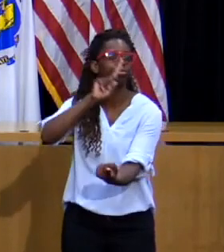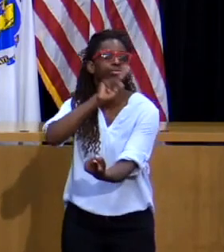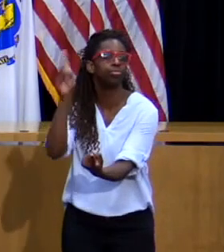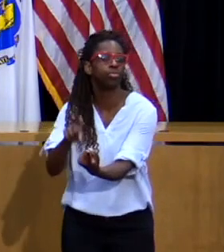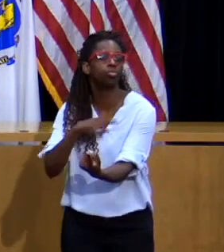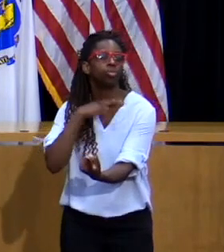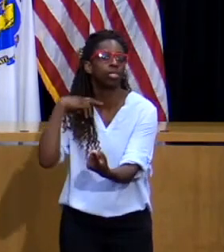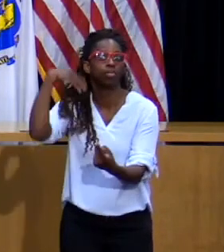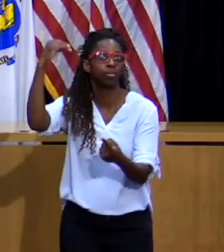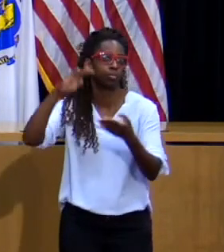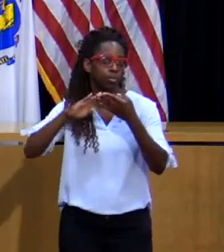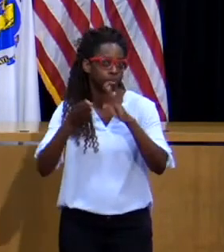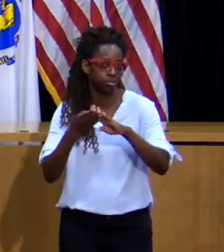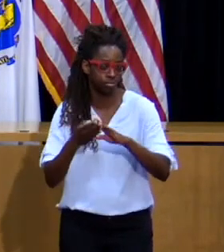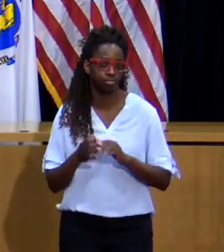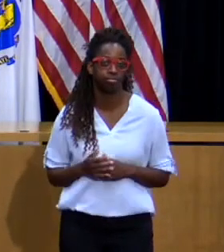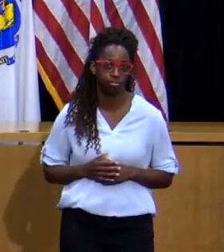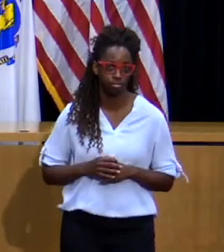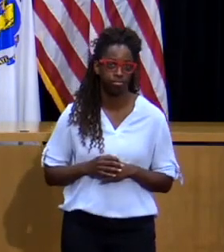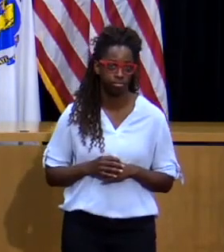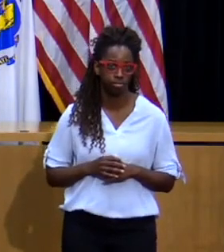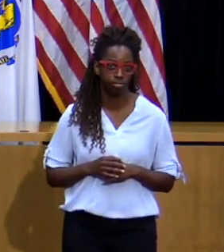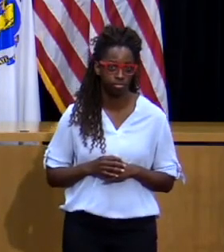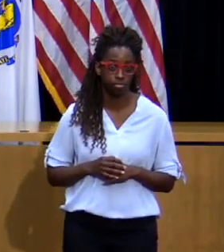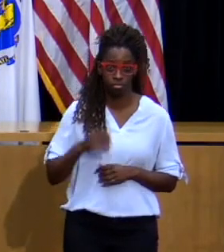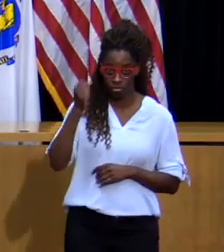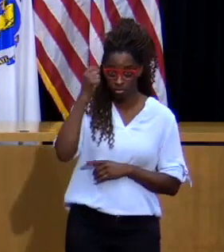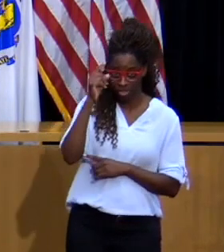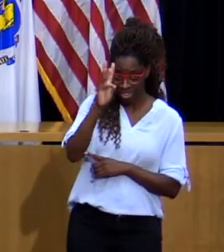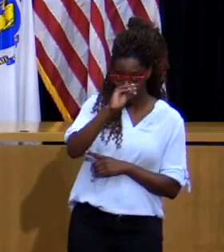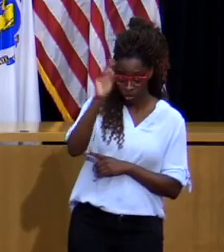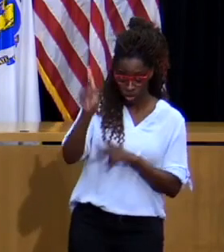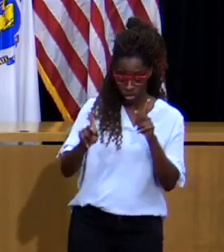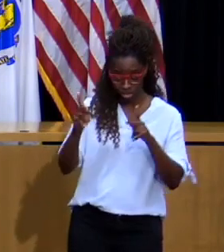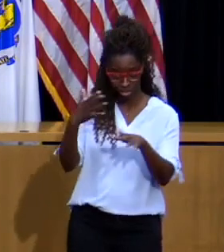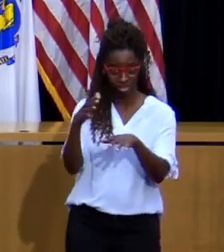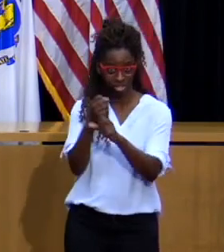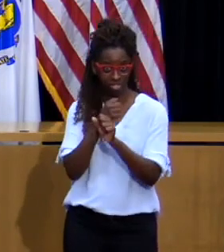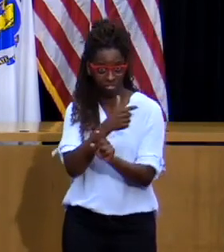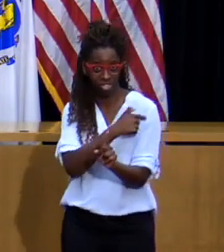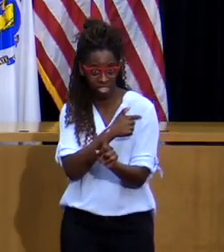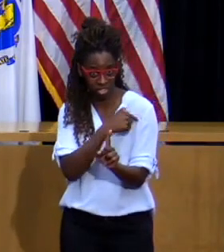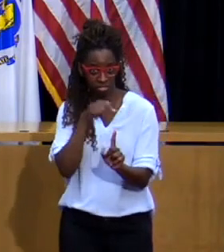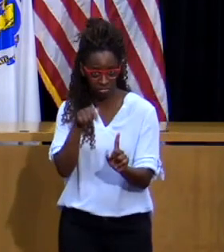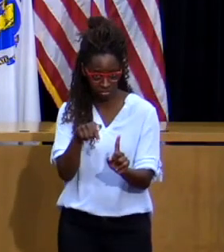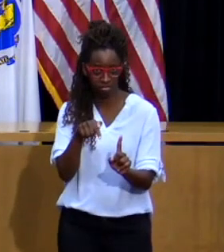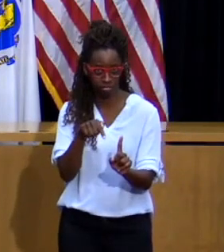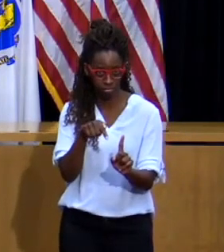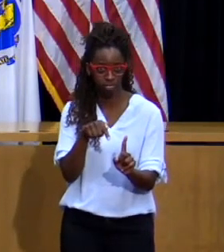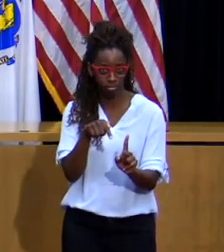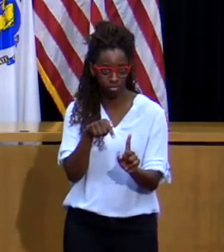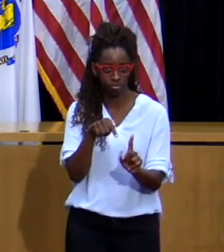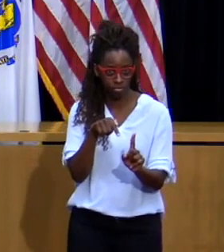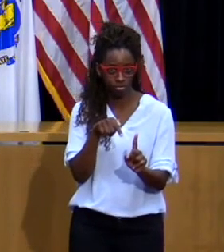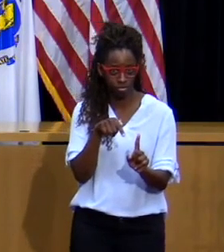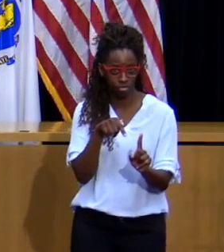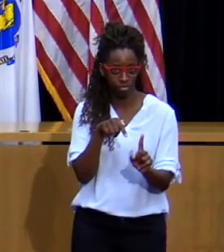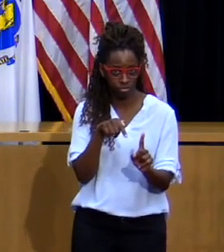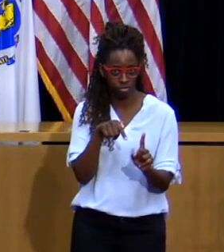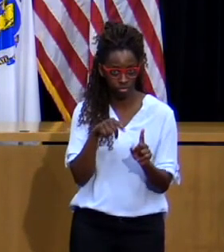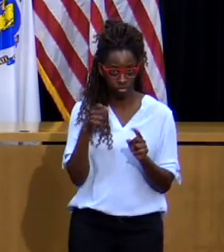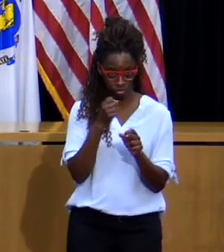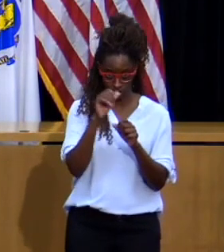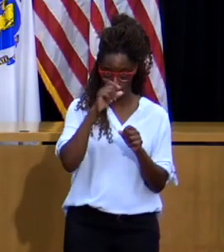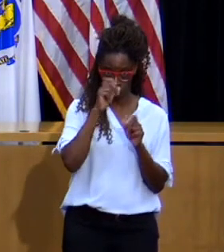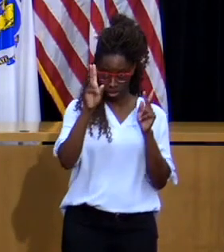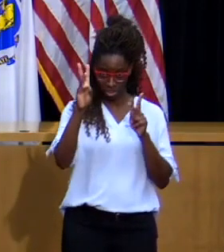than, I would say, 60% is where the models are. But from our perspective as a committee, we want everyone to get it. That's how we will protect